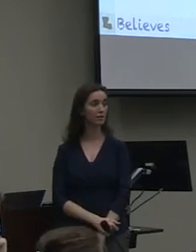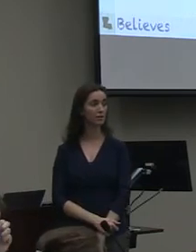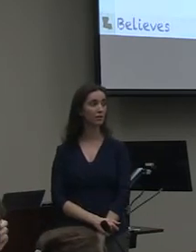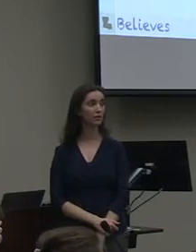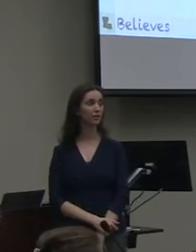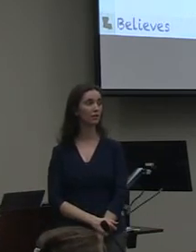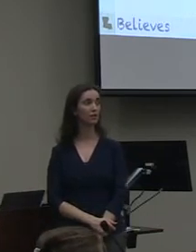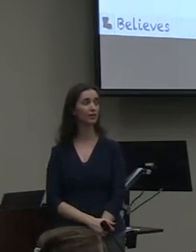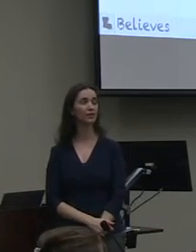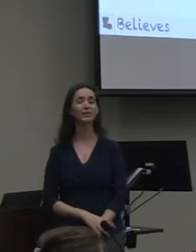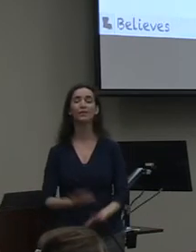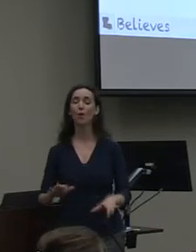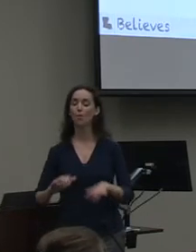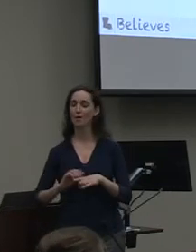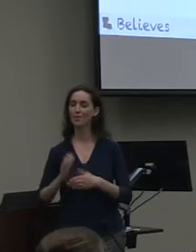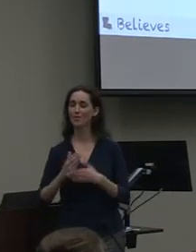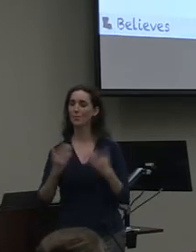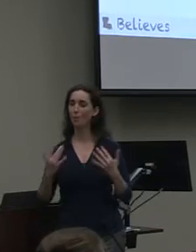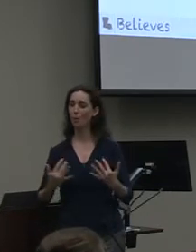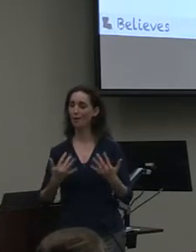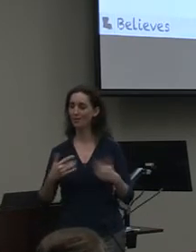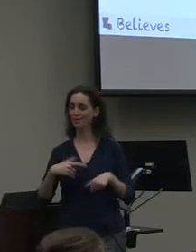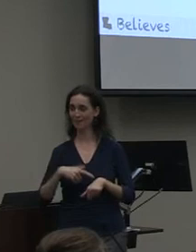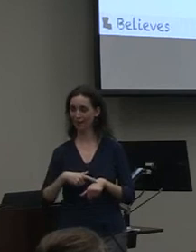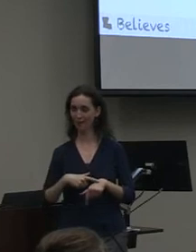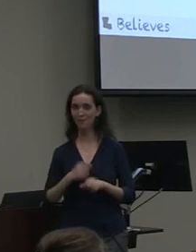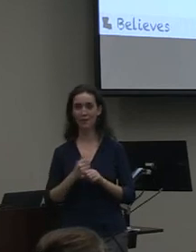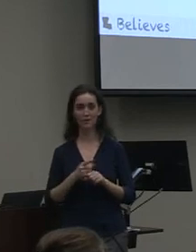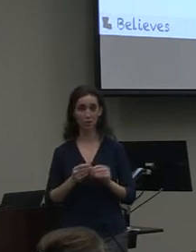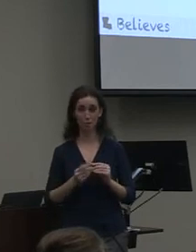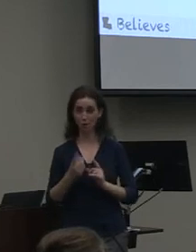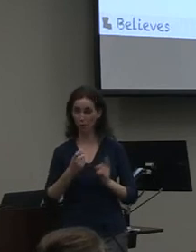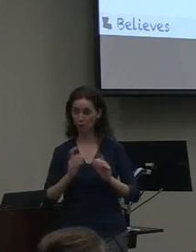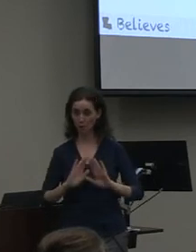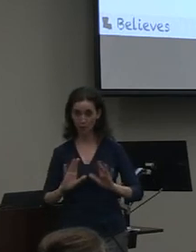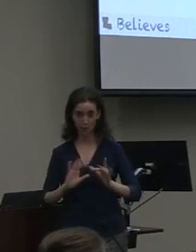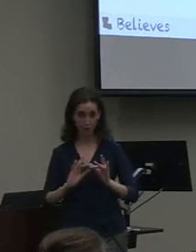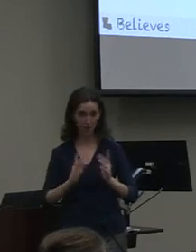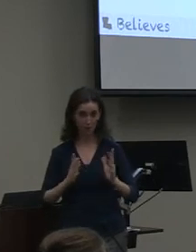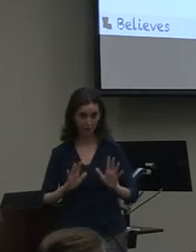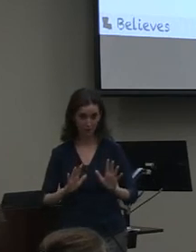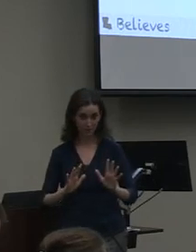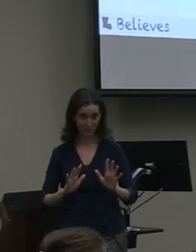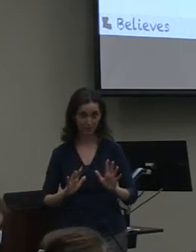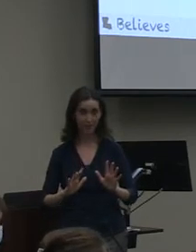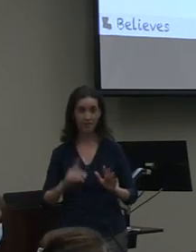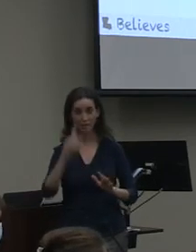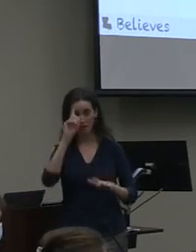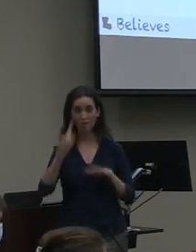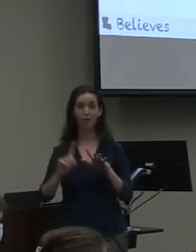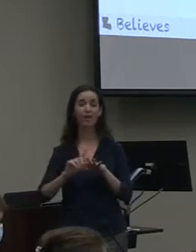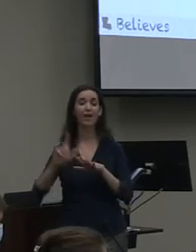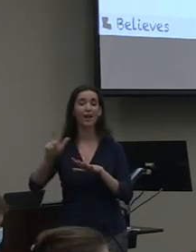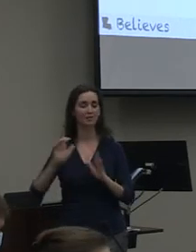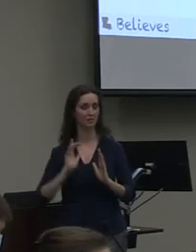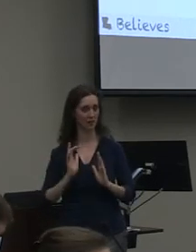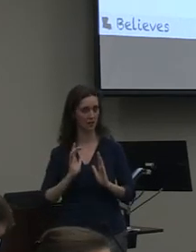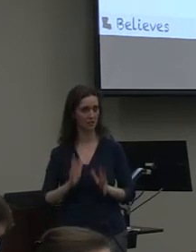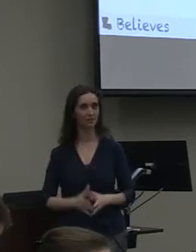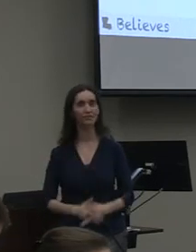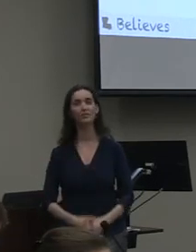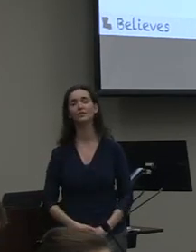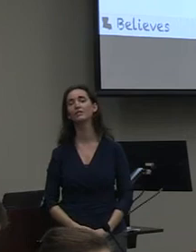Practicing some wait time. Making sure we have no other questions or comments. It's okay if something comes to you in a few minutes.